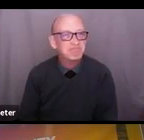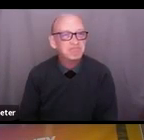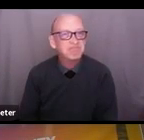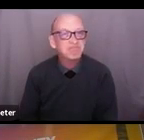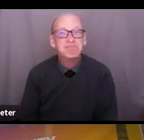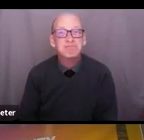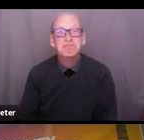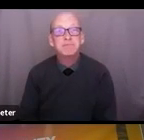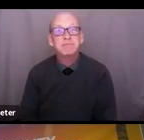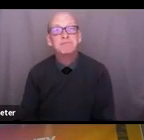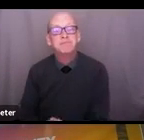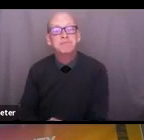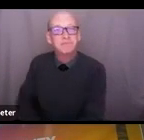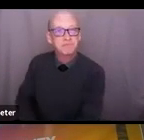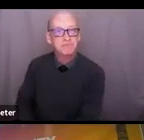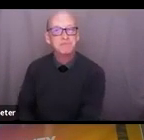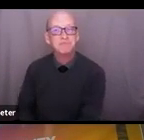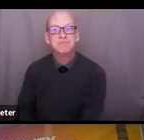Okay, we're live.